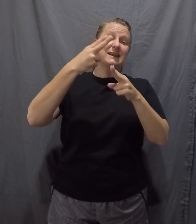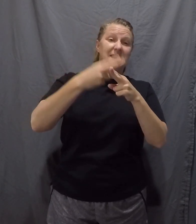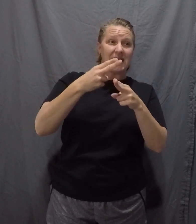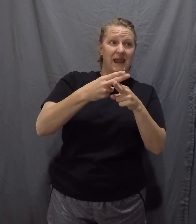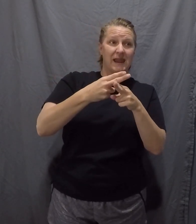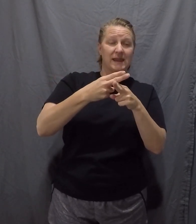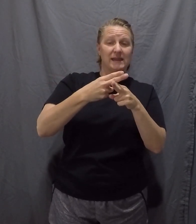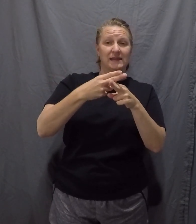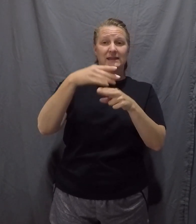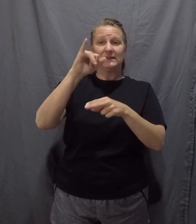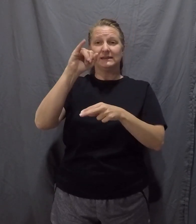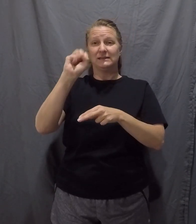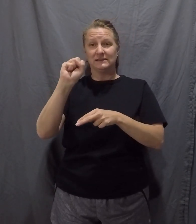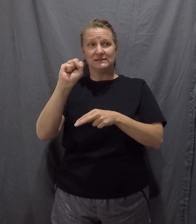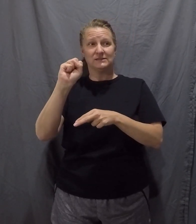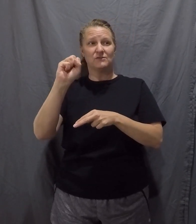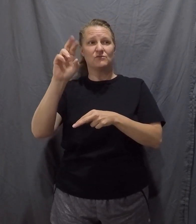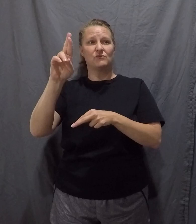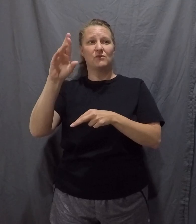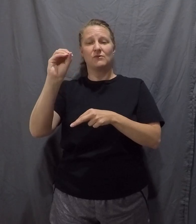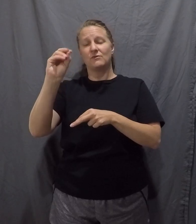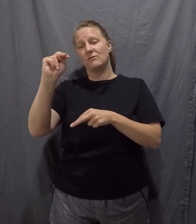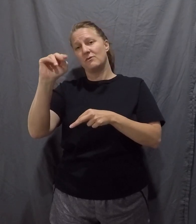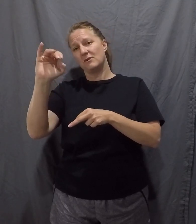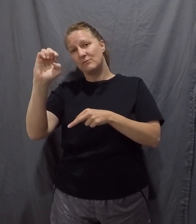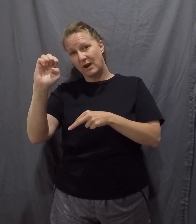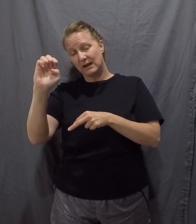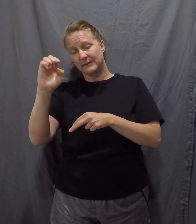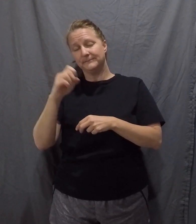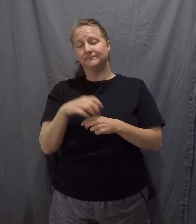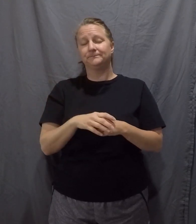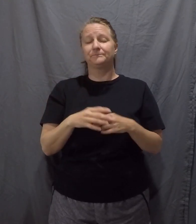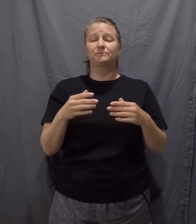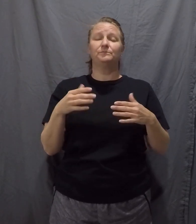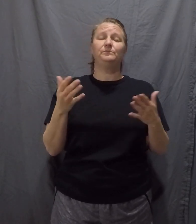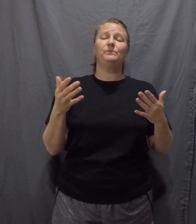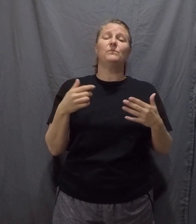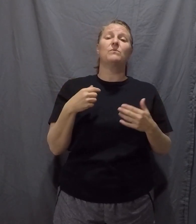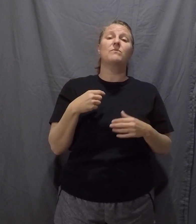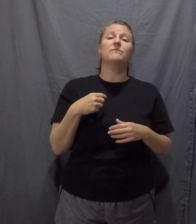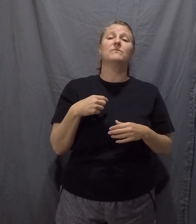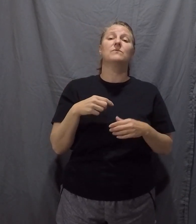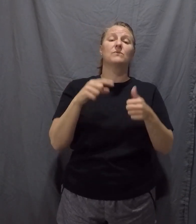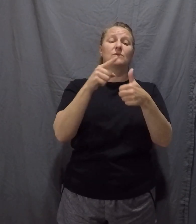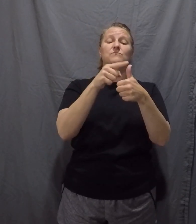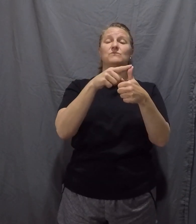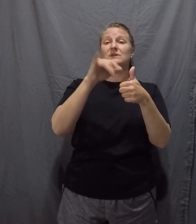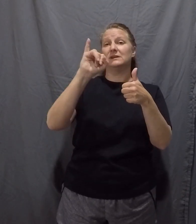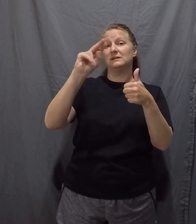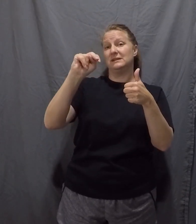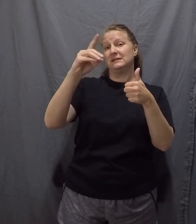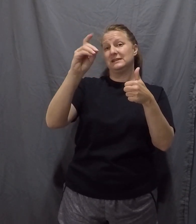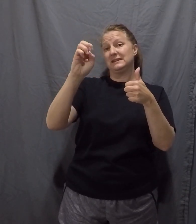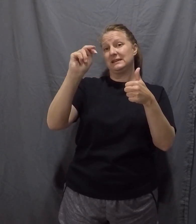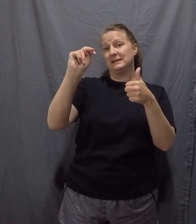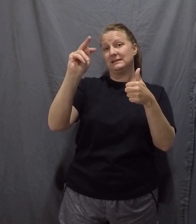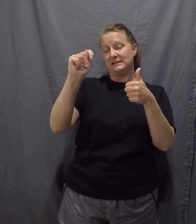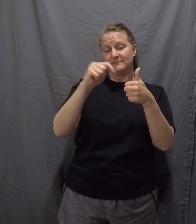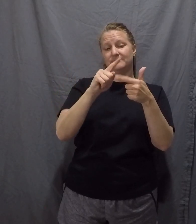My name is Ronnie. So, what I've done, rule number 1, indent. Rule number 2, you have to